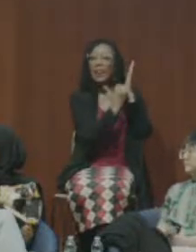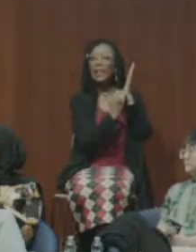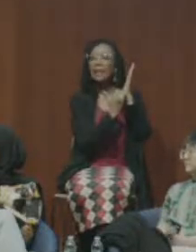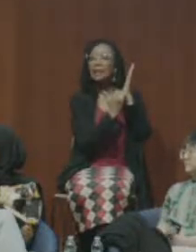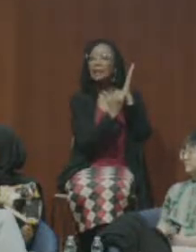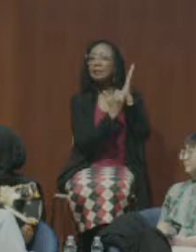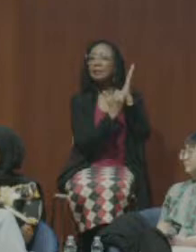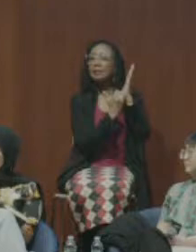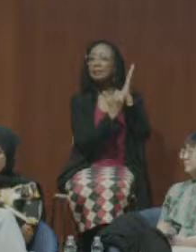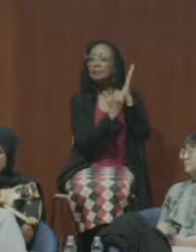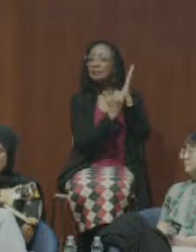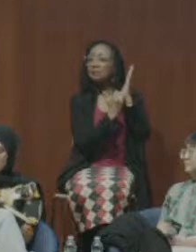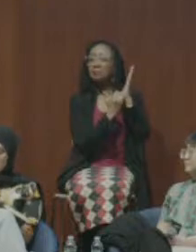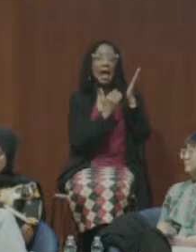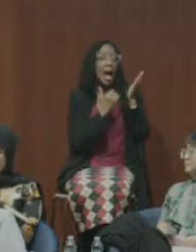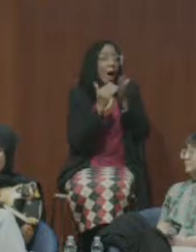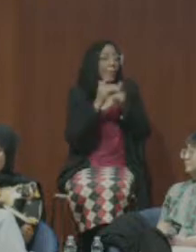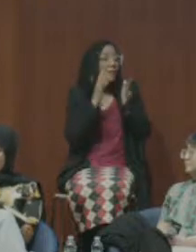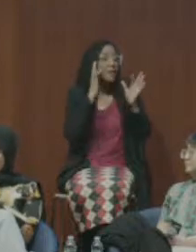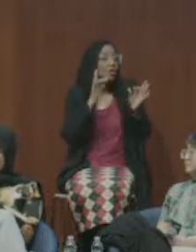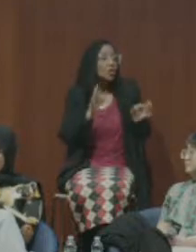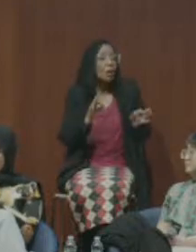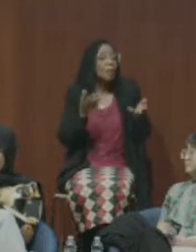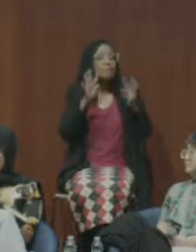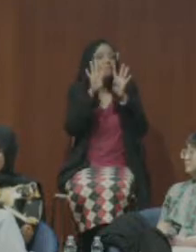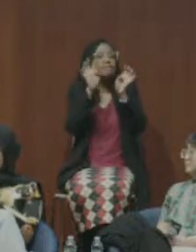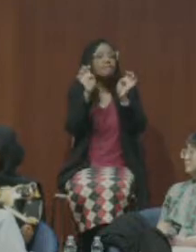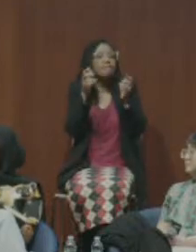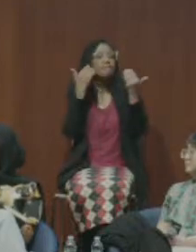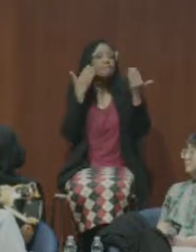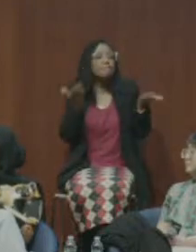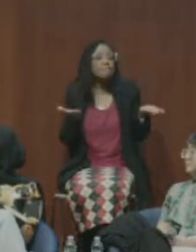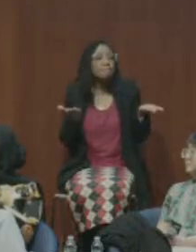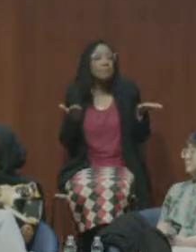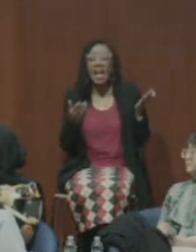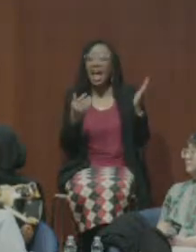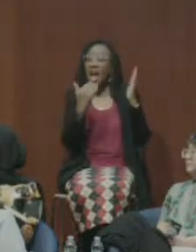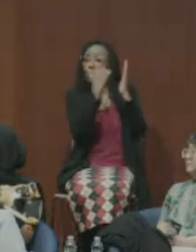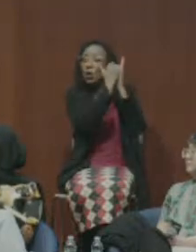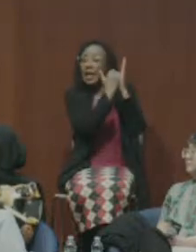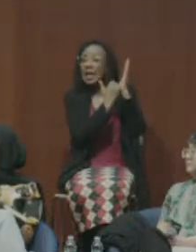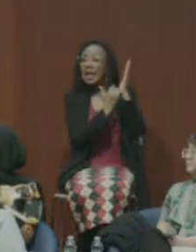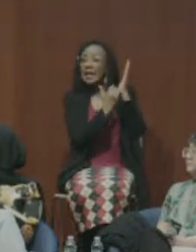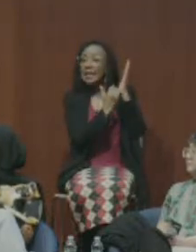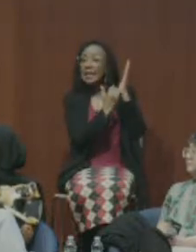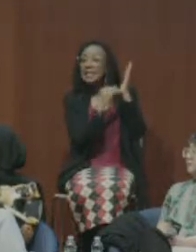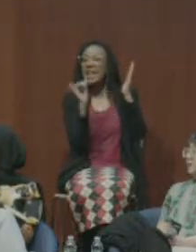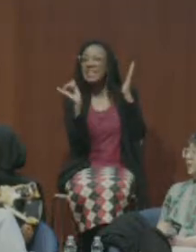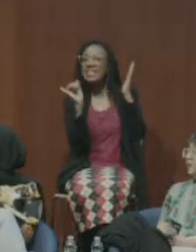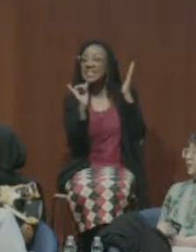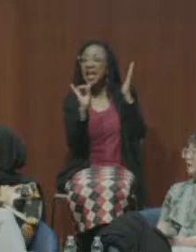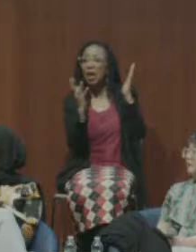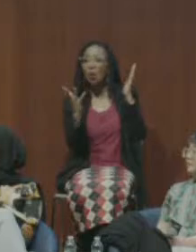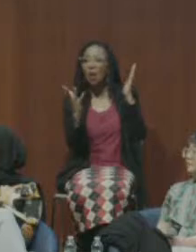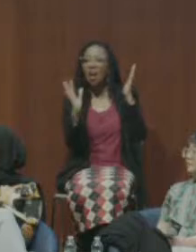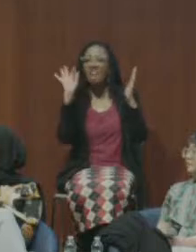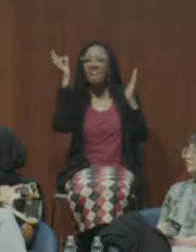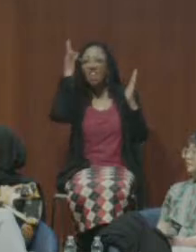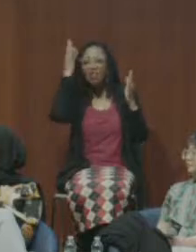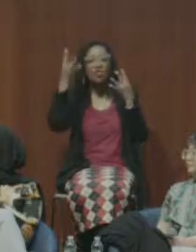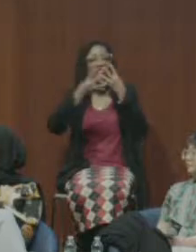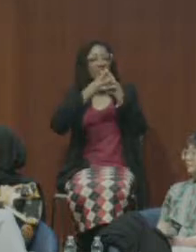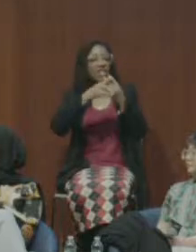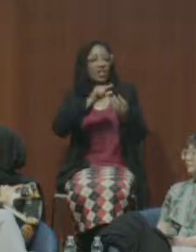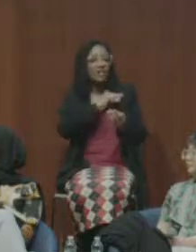however they made that determination. And the being on a list is much like having a felony conviction.